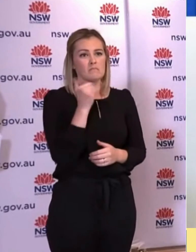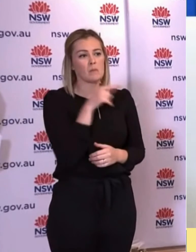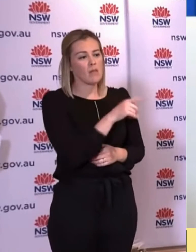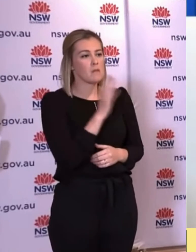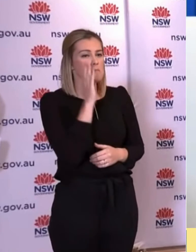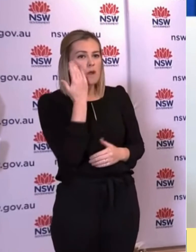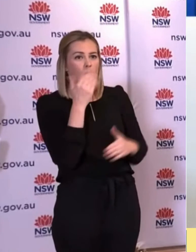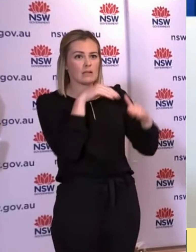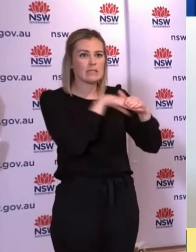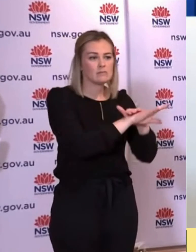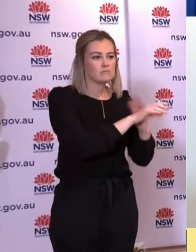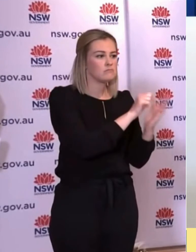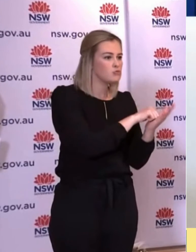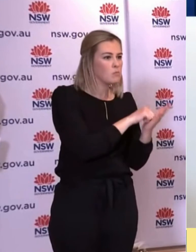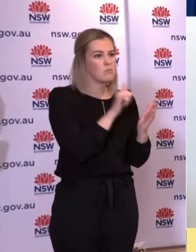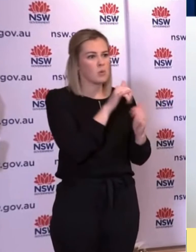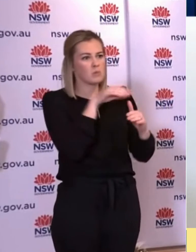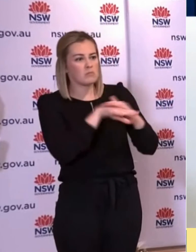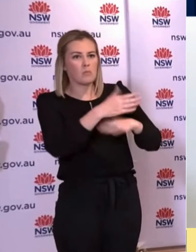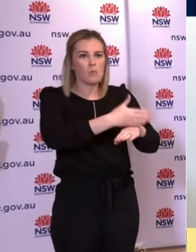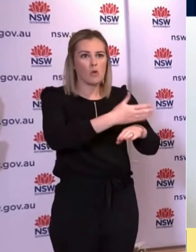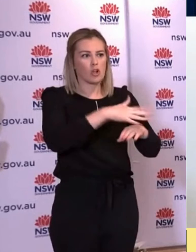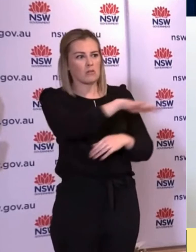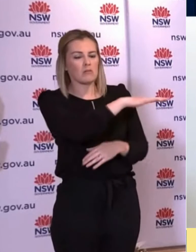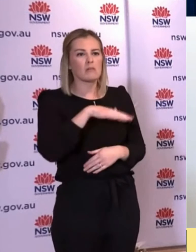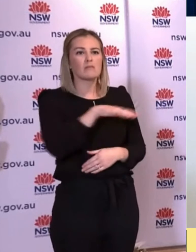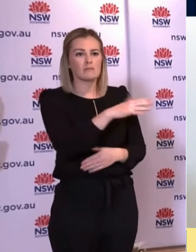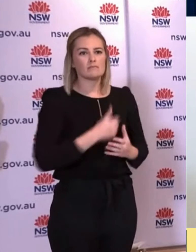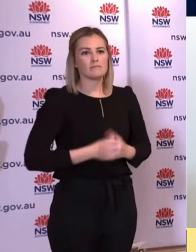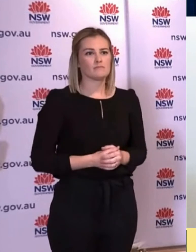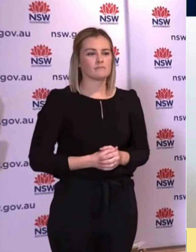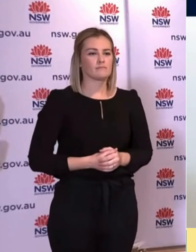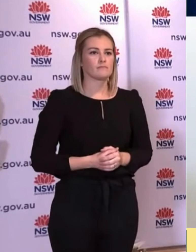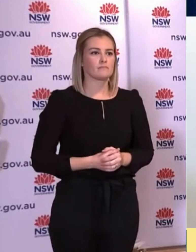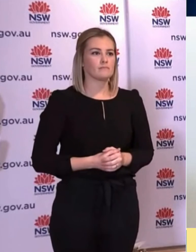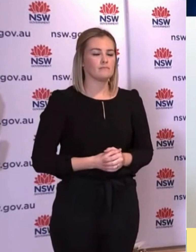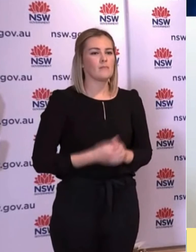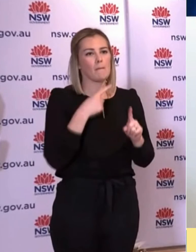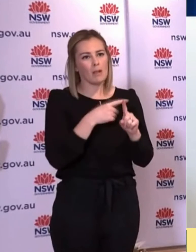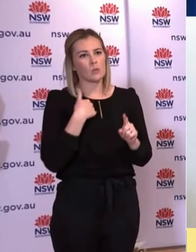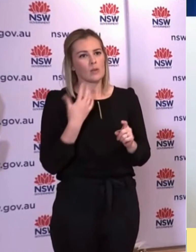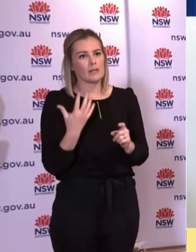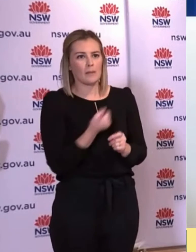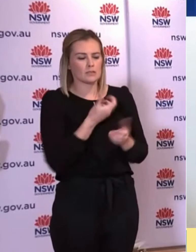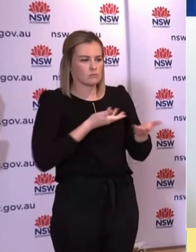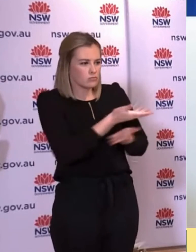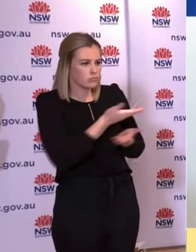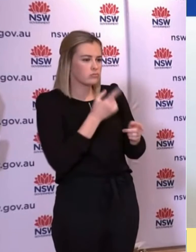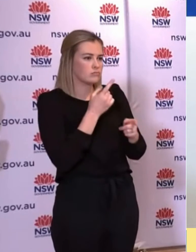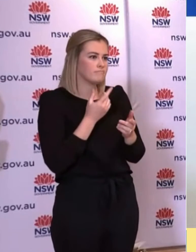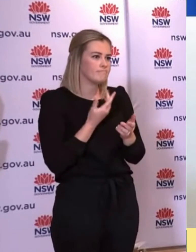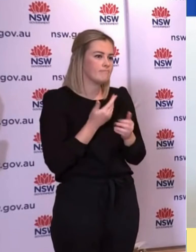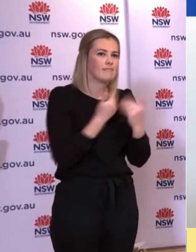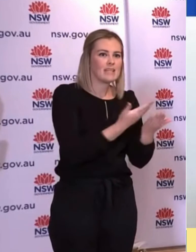then make sure that they are referred to all the appropriate services, so for their clinical follow-up, for any social welfare support that they